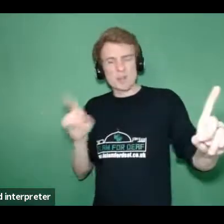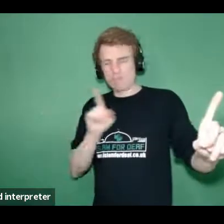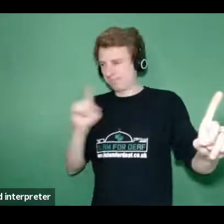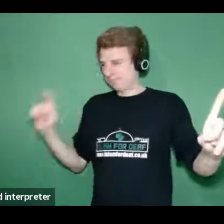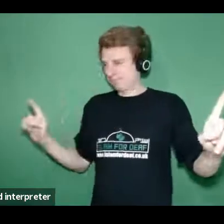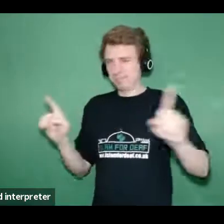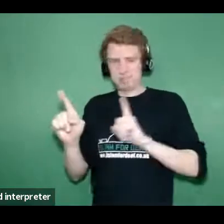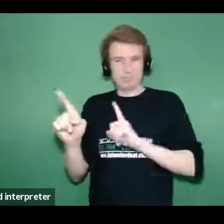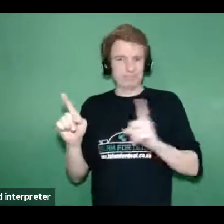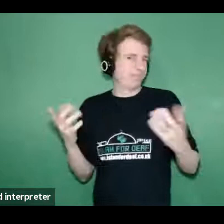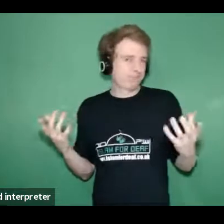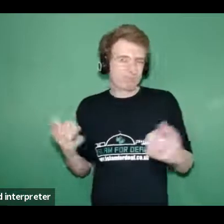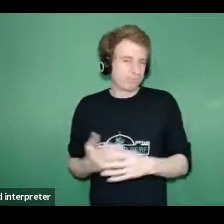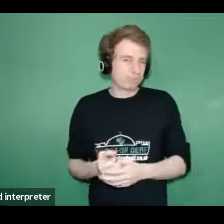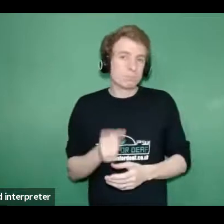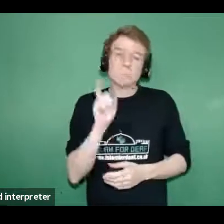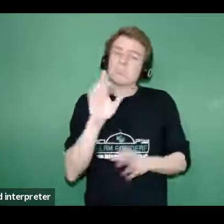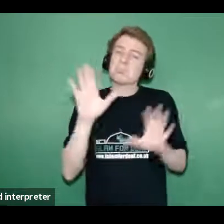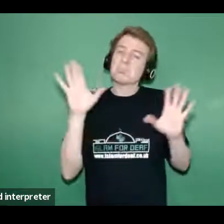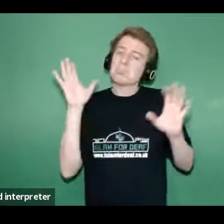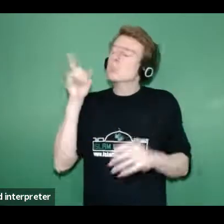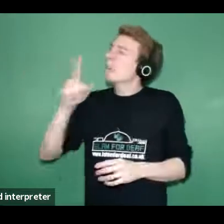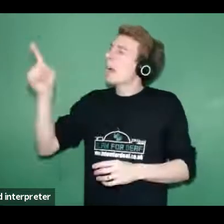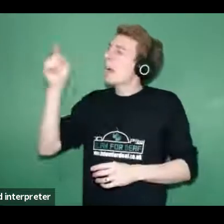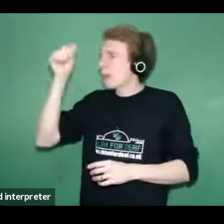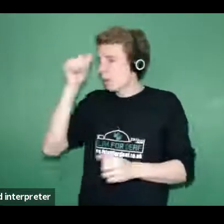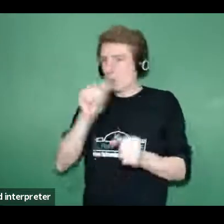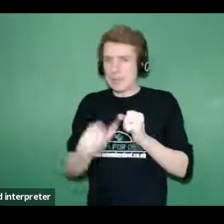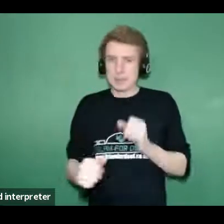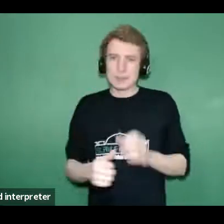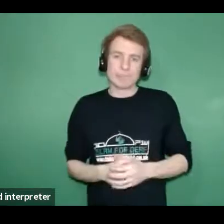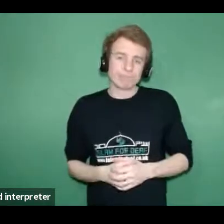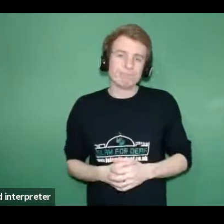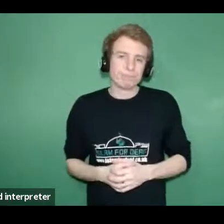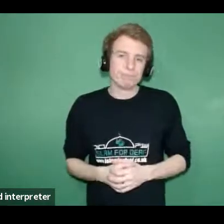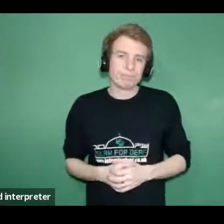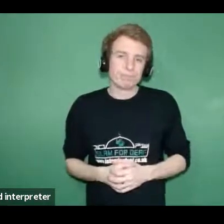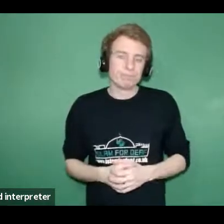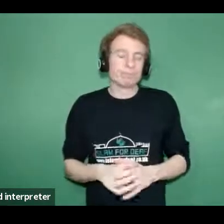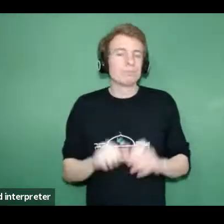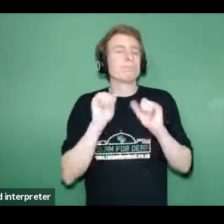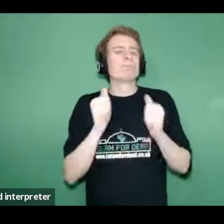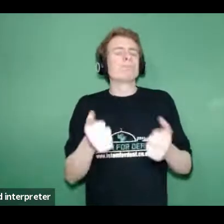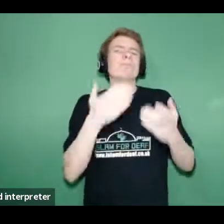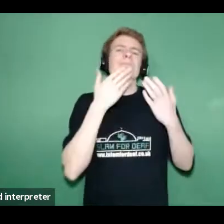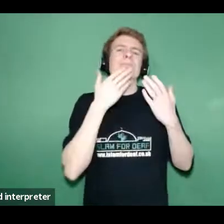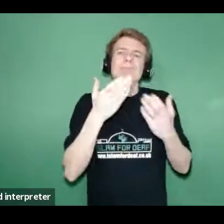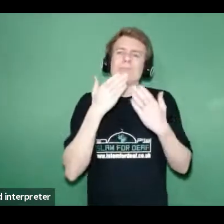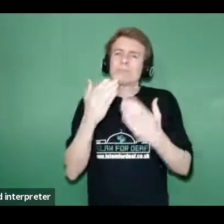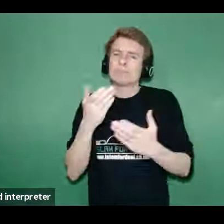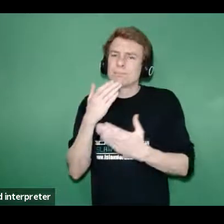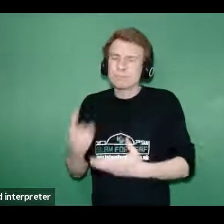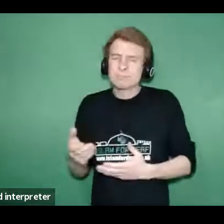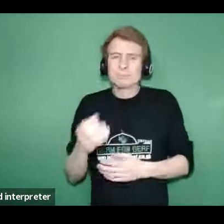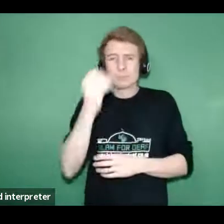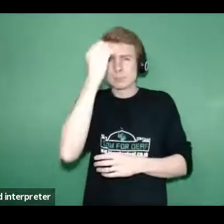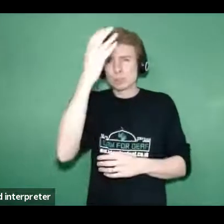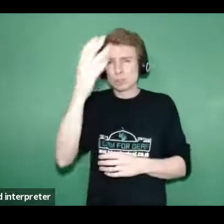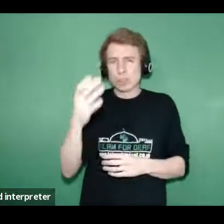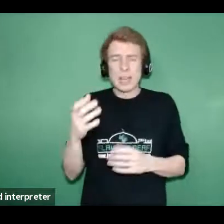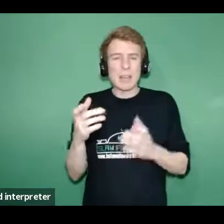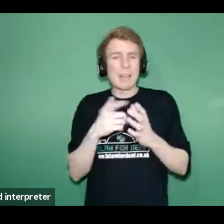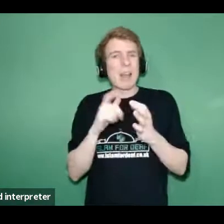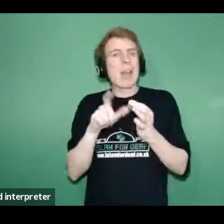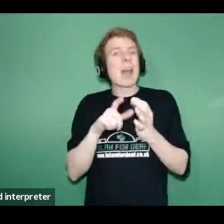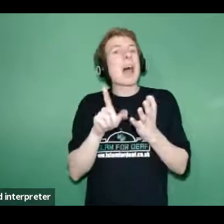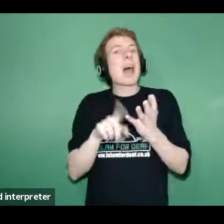Jazakallah khairan, everybody. Jazakallah khairan, Sheikh, Tom, and Akil. These lessons, alhamdulillah, is like